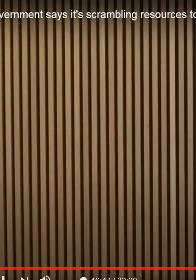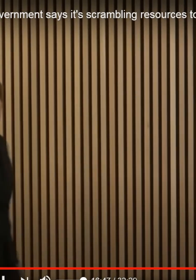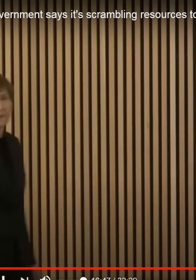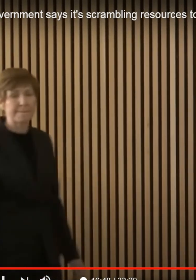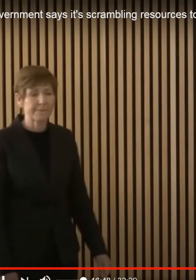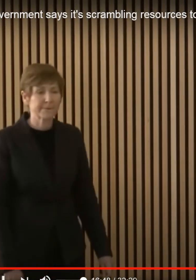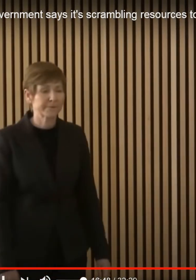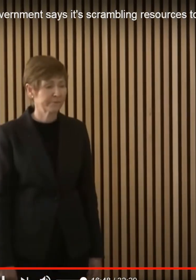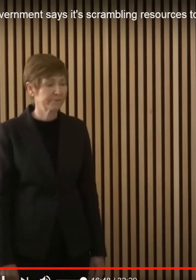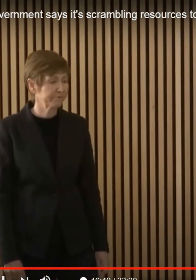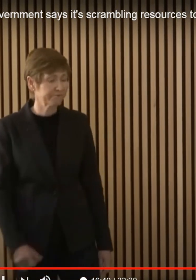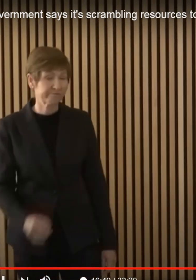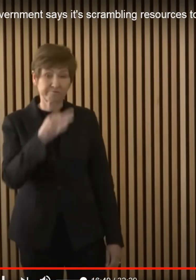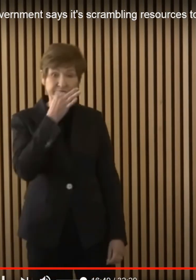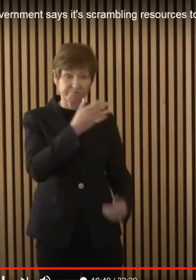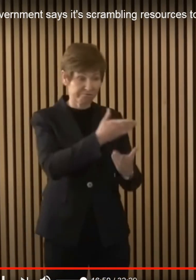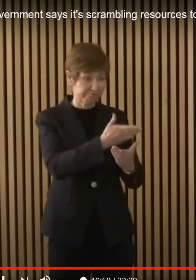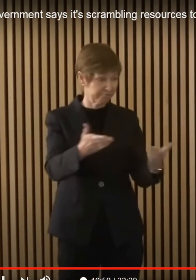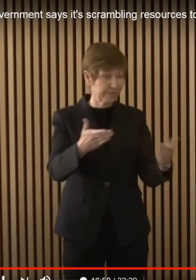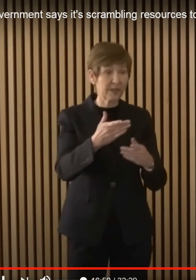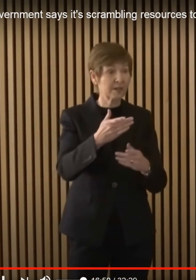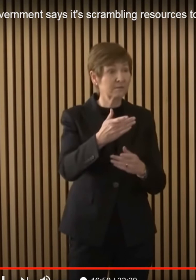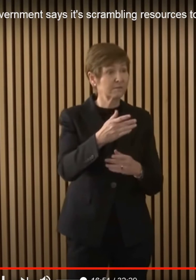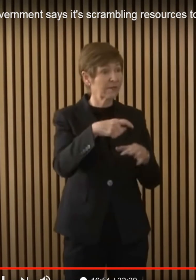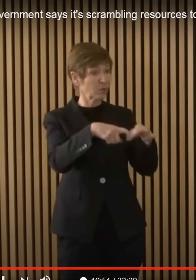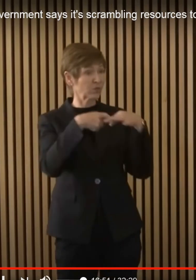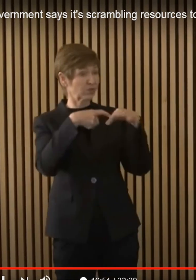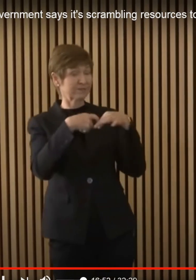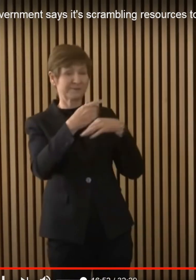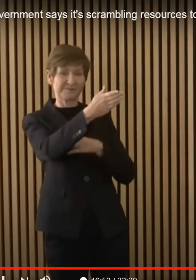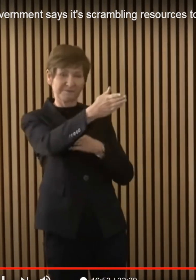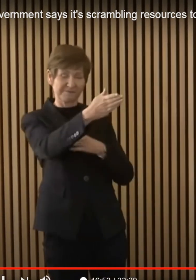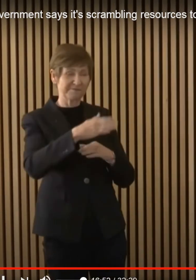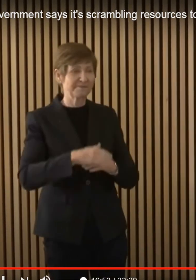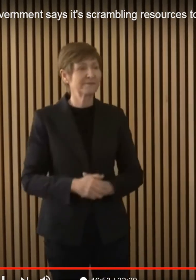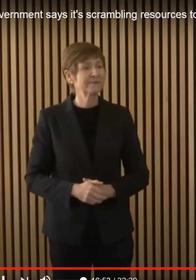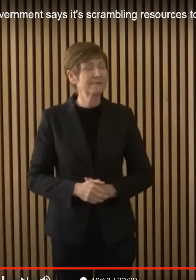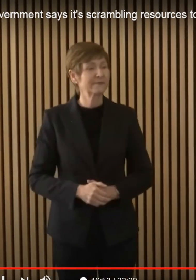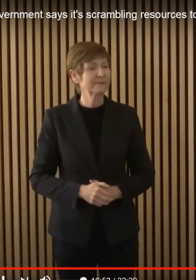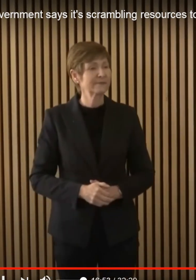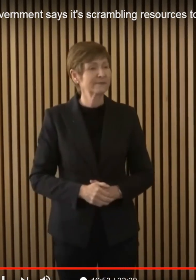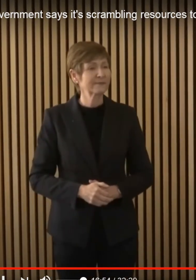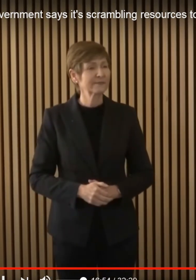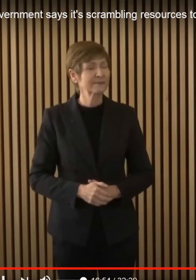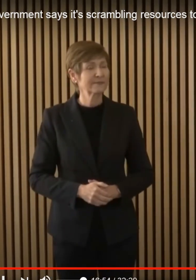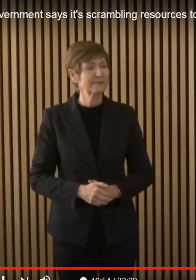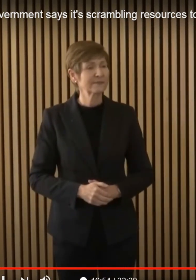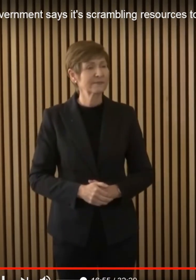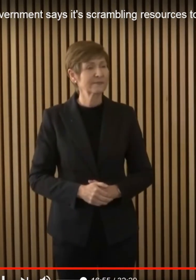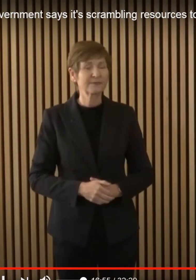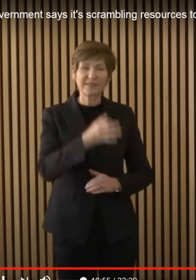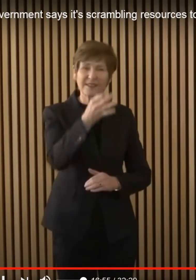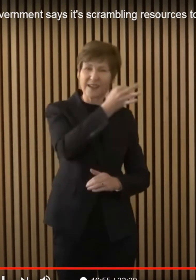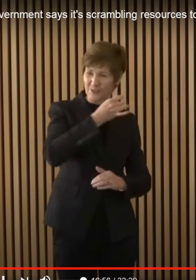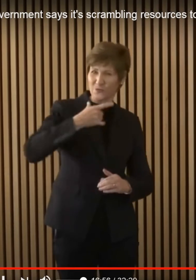Thank you. Happy to take questions. I think, Elias, you're in the room, so you get first go. Minister, why wasn't aged care prepared for